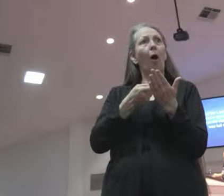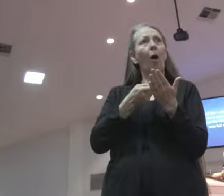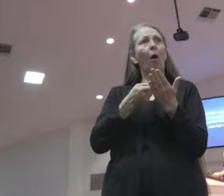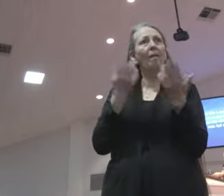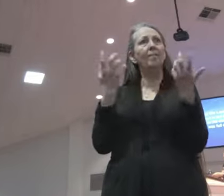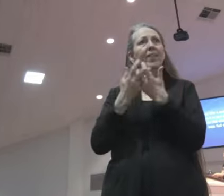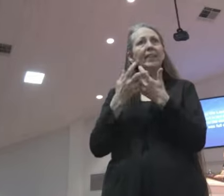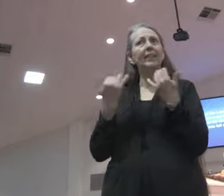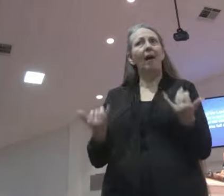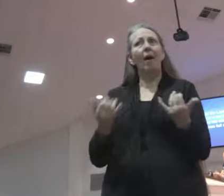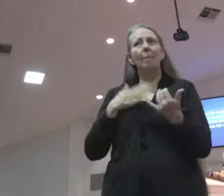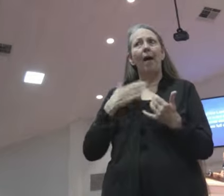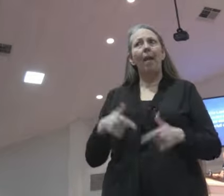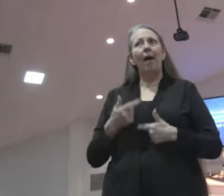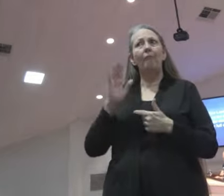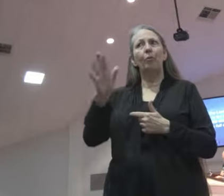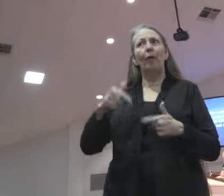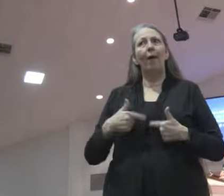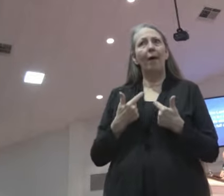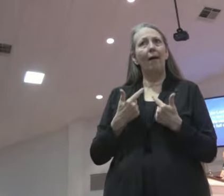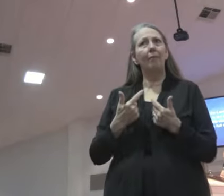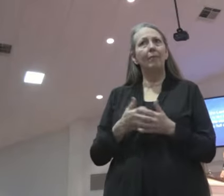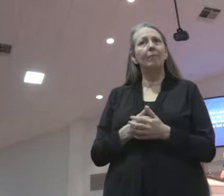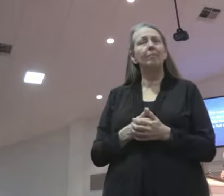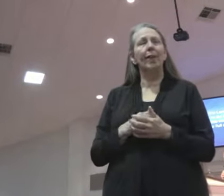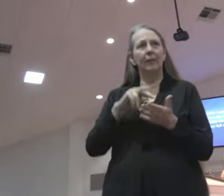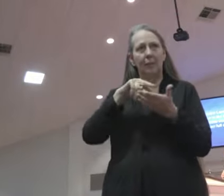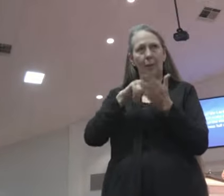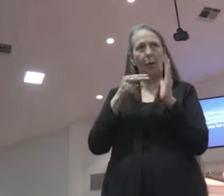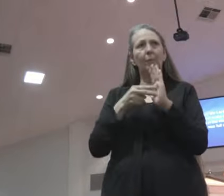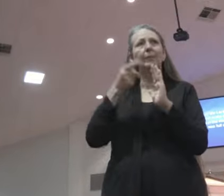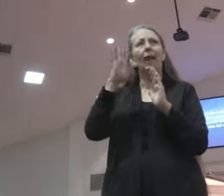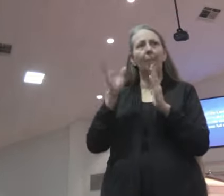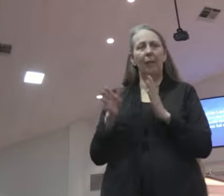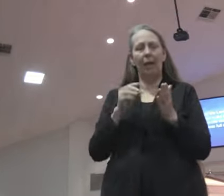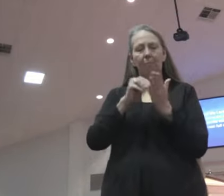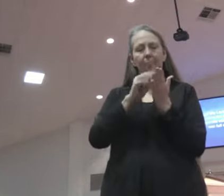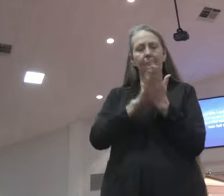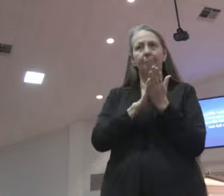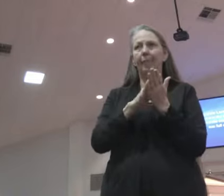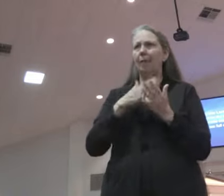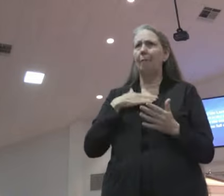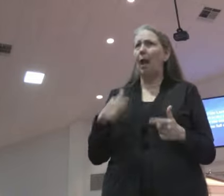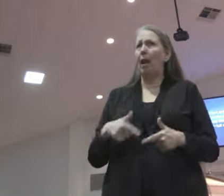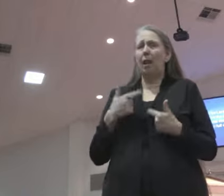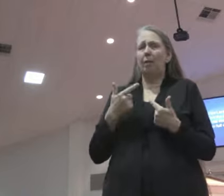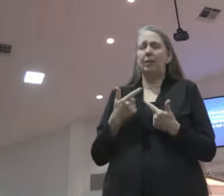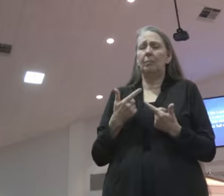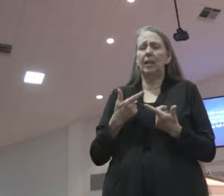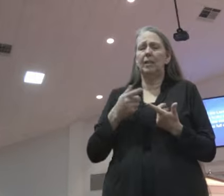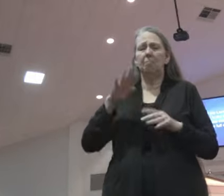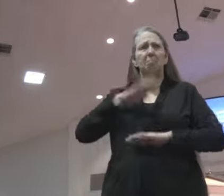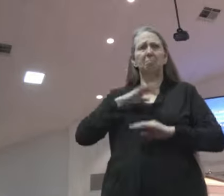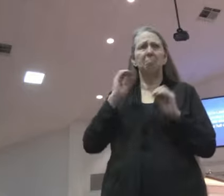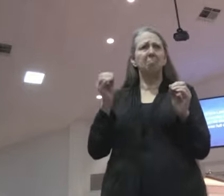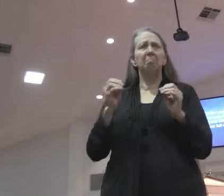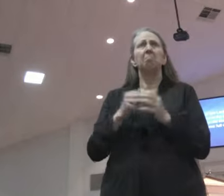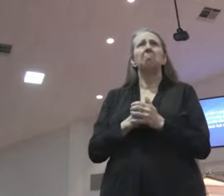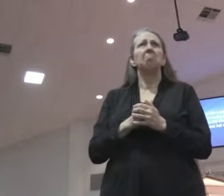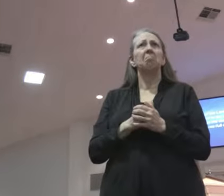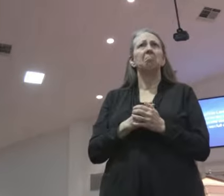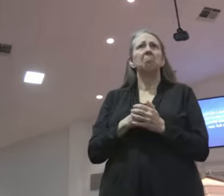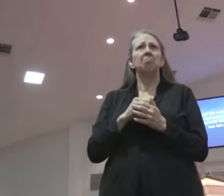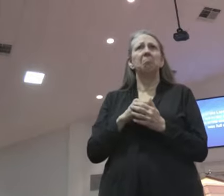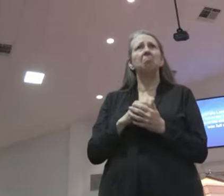took place, and how it happened. All of that, there's a purpose. All my life I've never been content to just